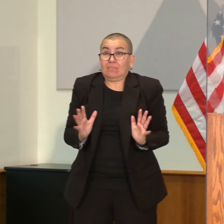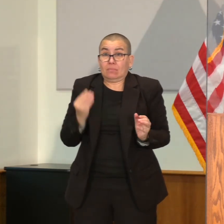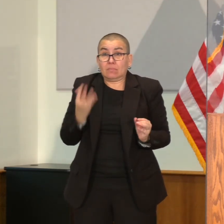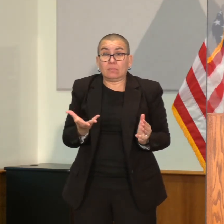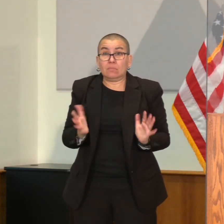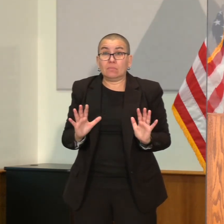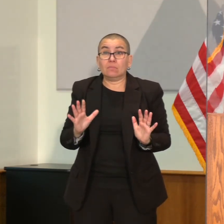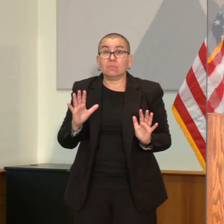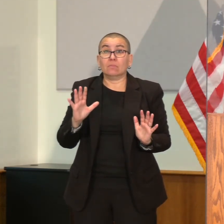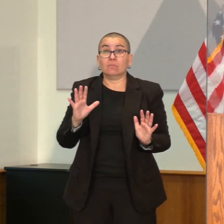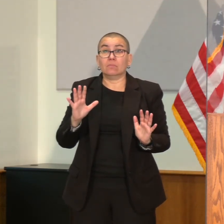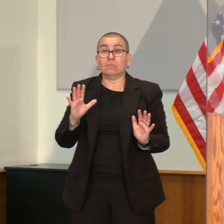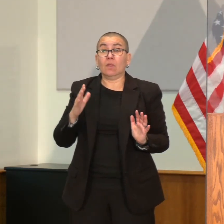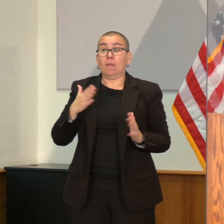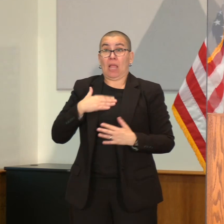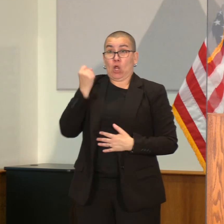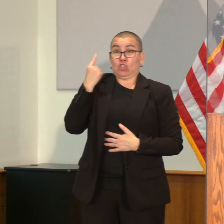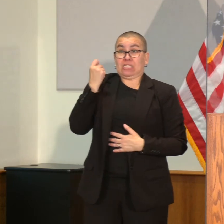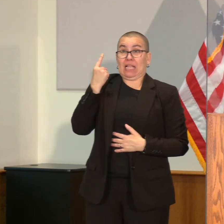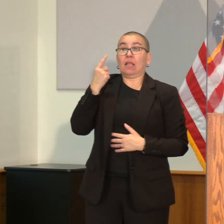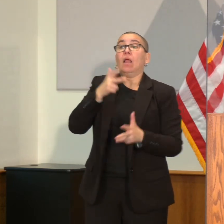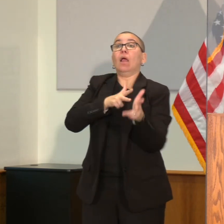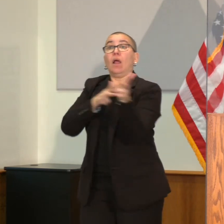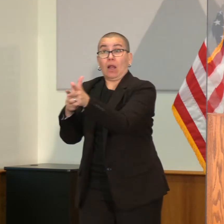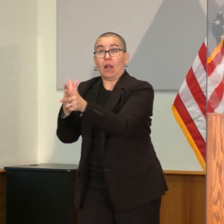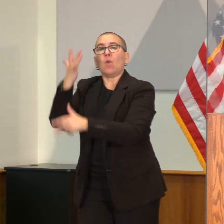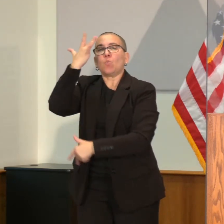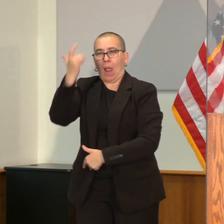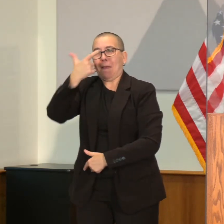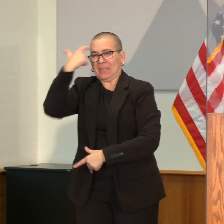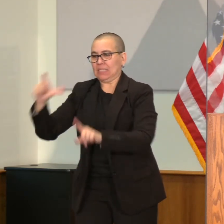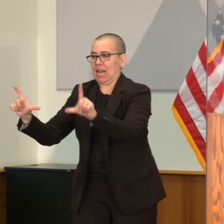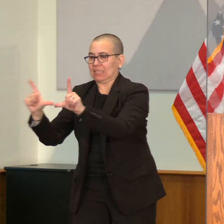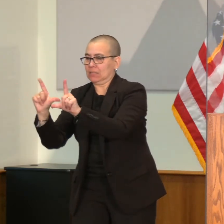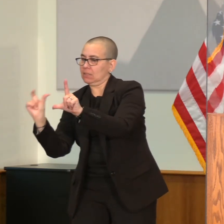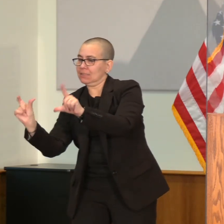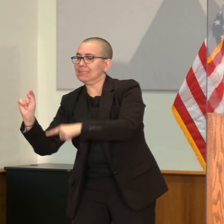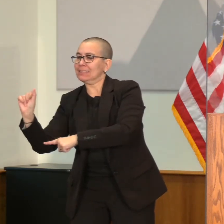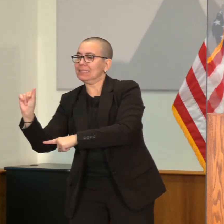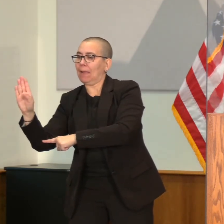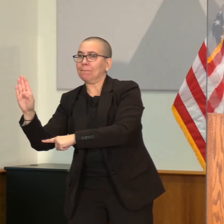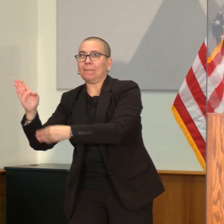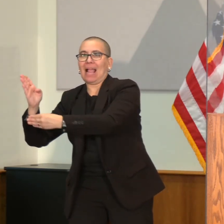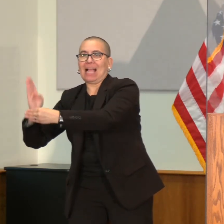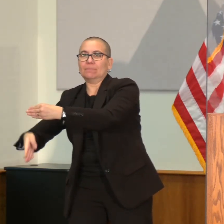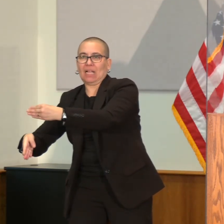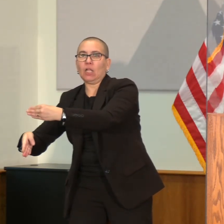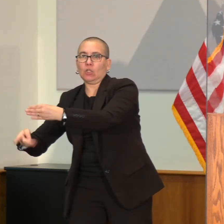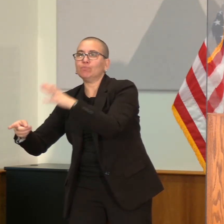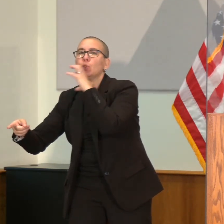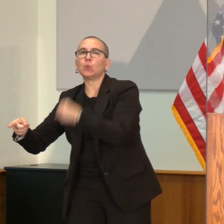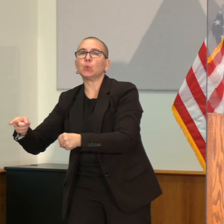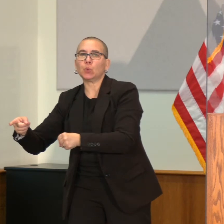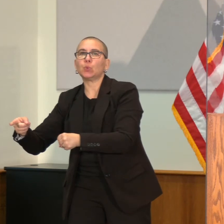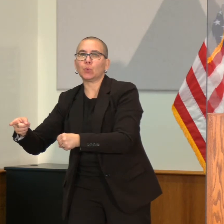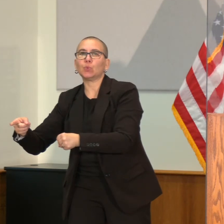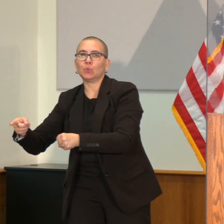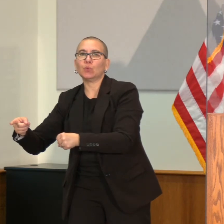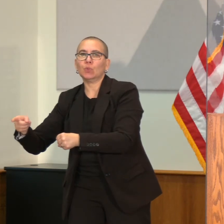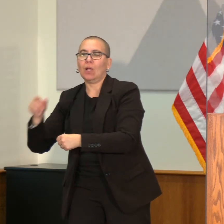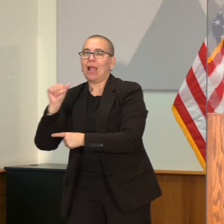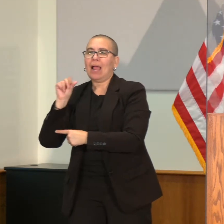he was pulled over for a relatively misdemeanor, quite frankly, administrative